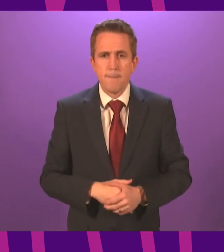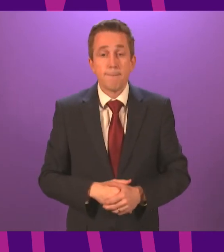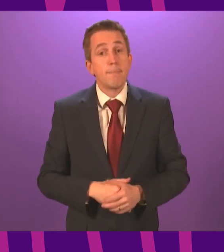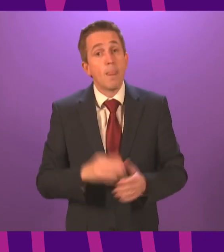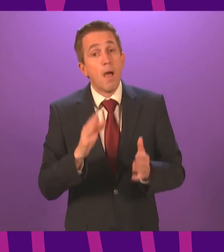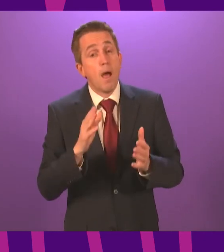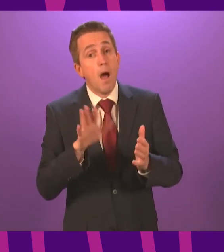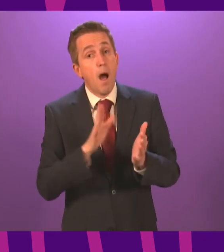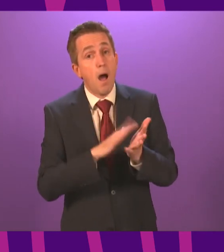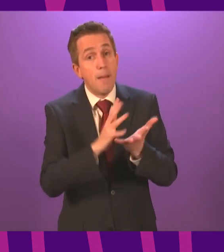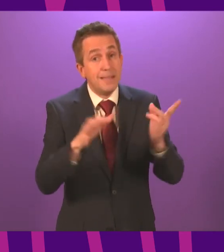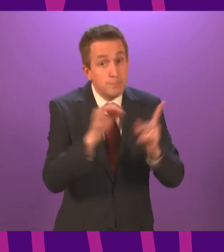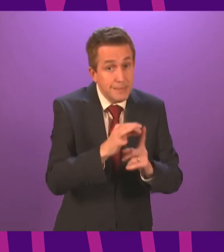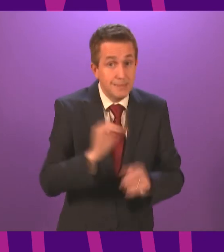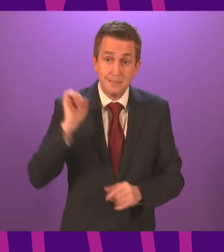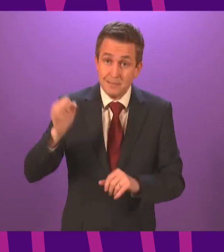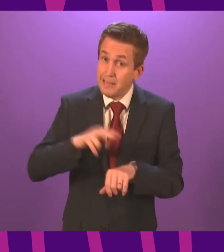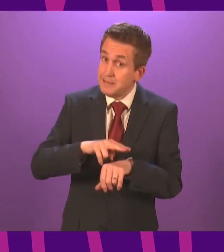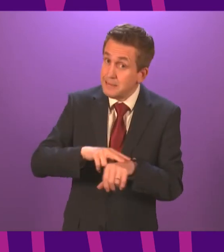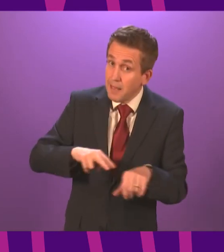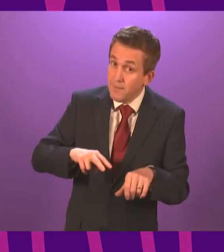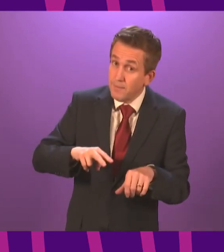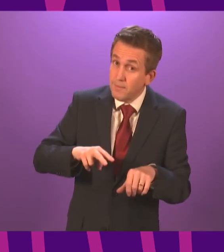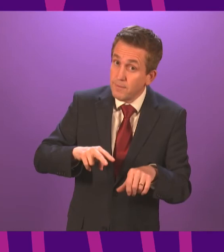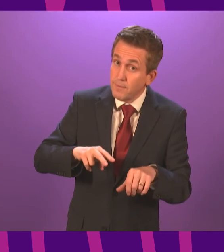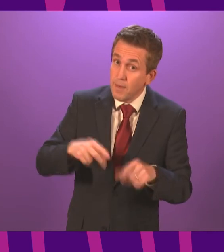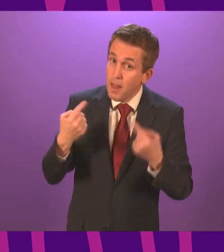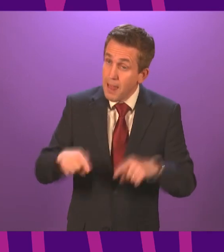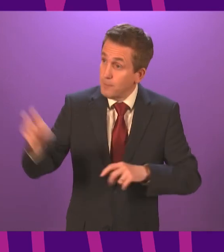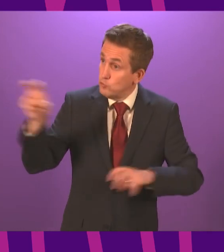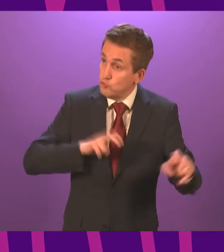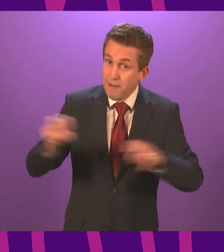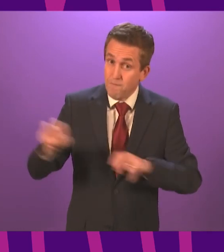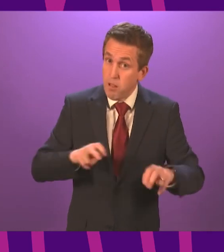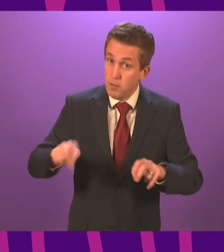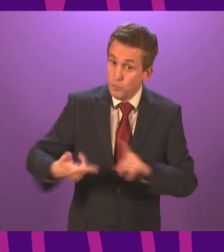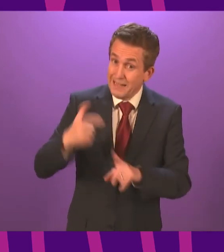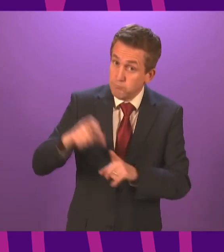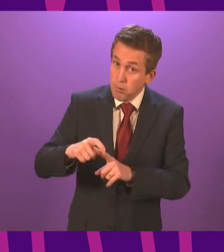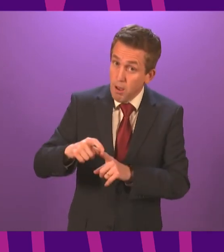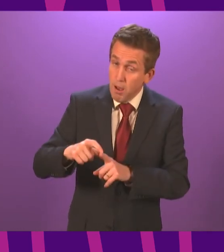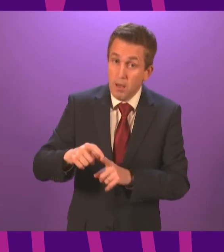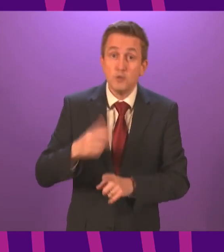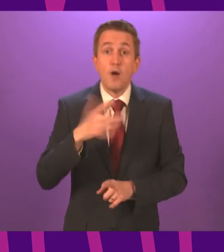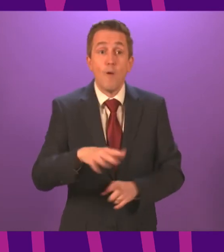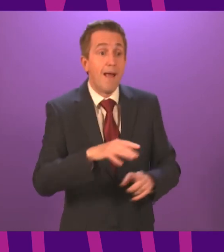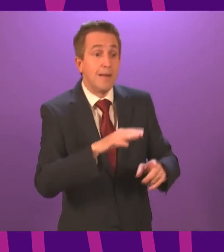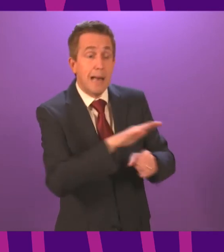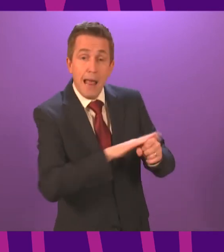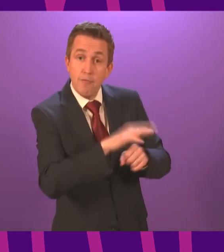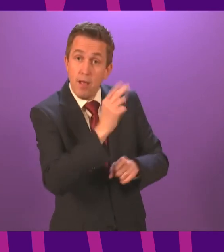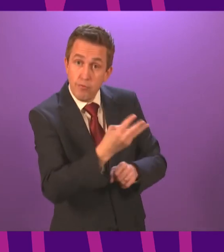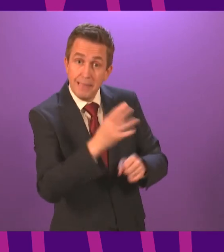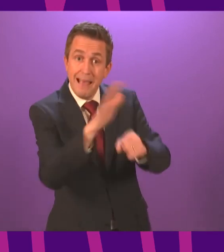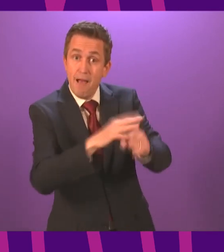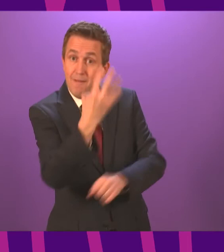Are members and their staff allowed to travel here from level 3 and 4 areas without